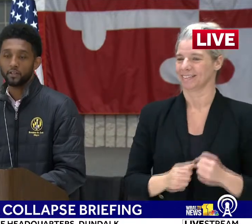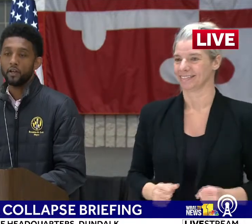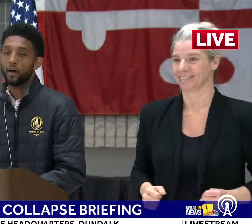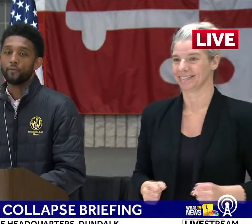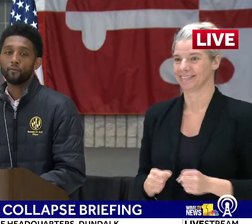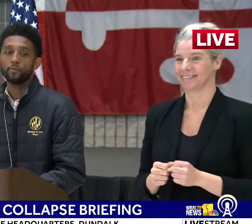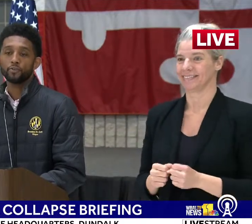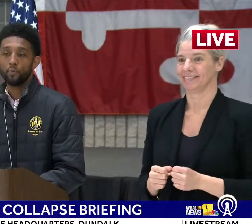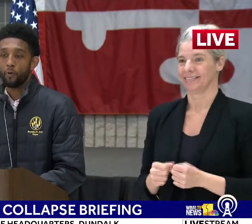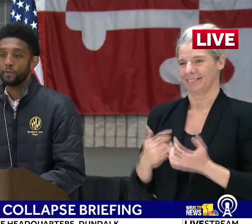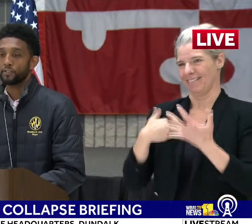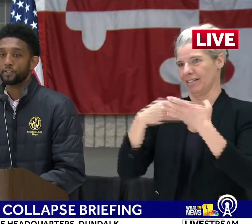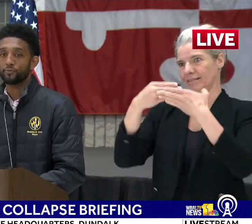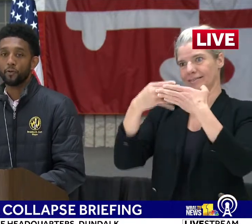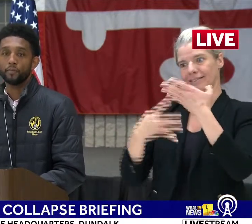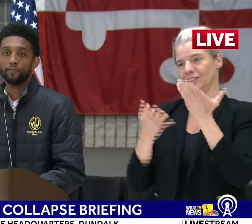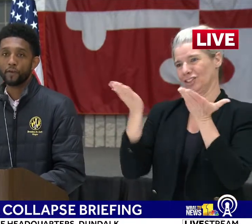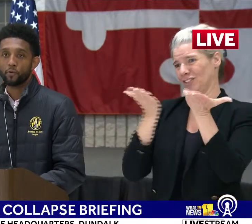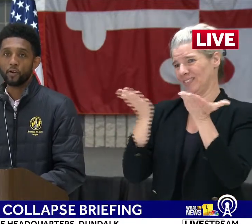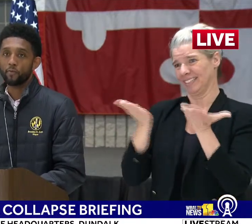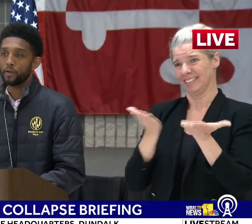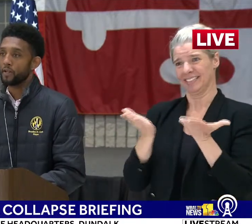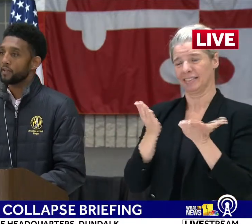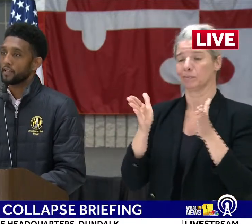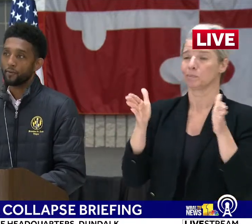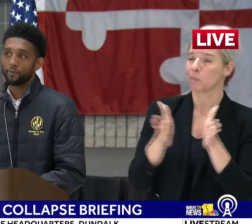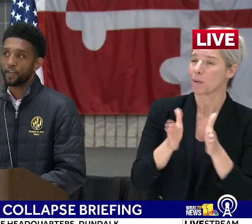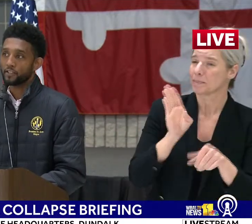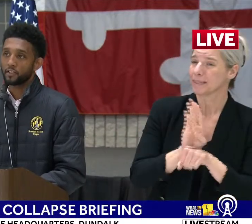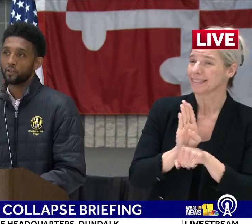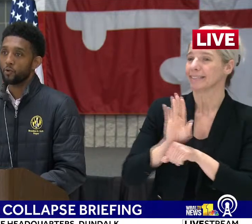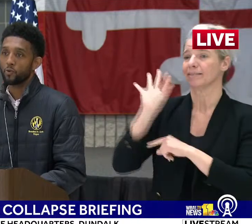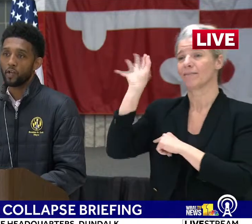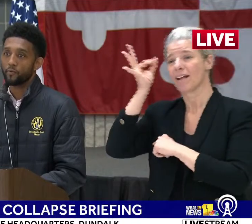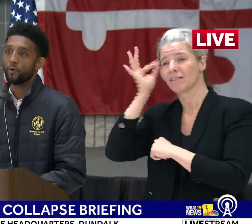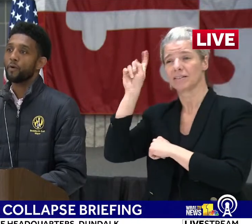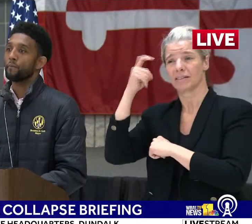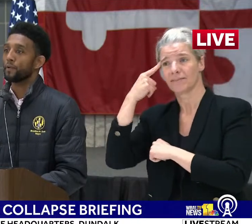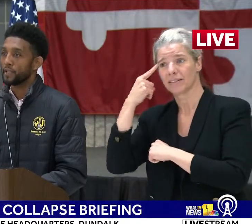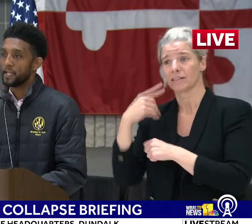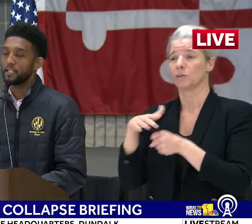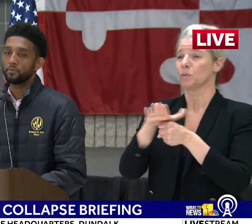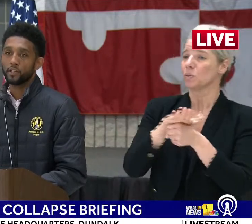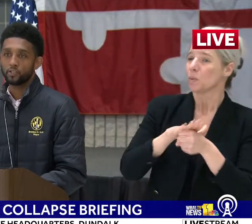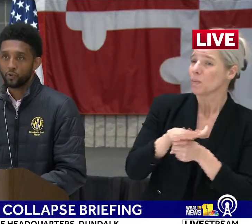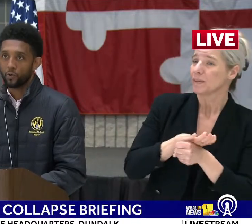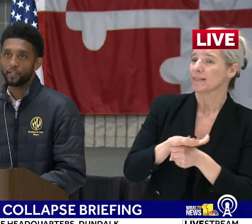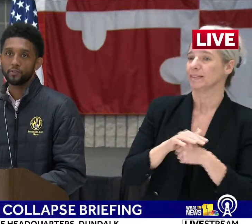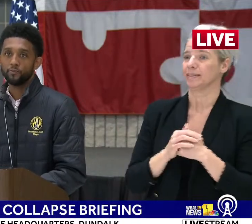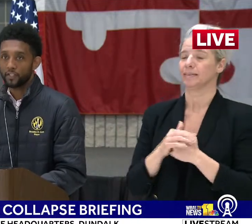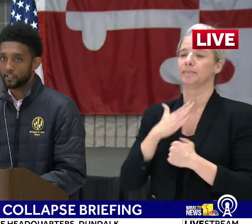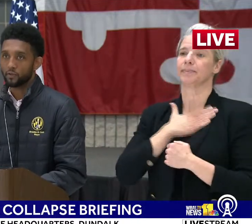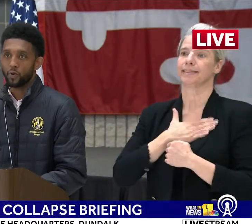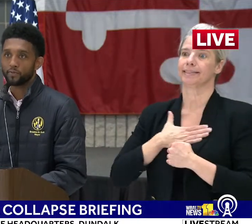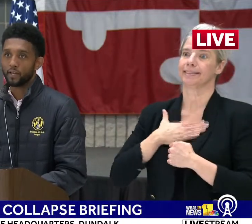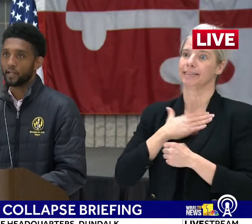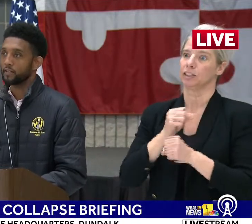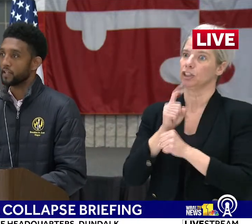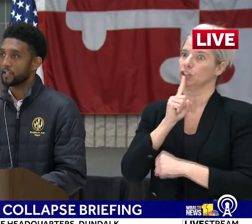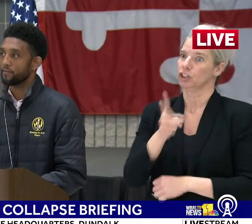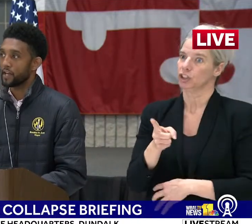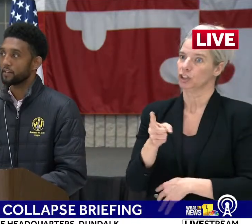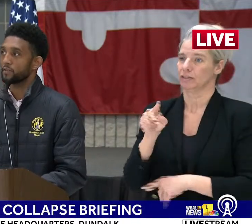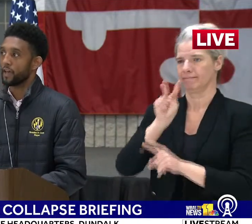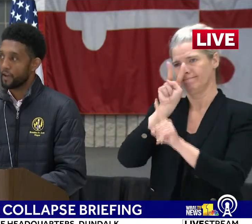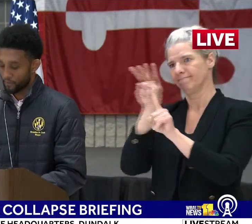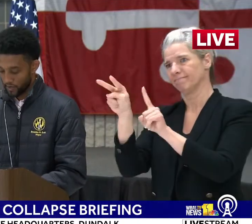additional services from the small businesses, from the federal government, down to things at the local level. Please make sure that you visit the